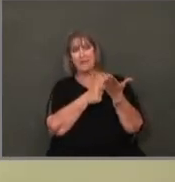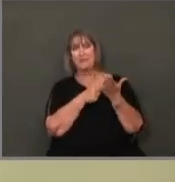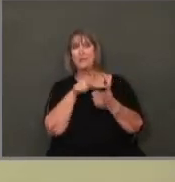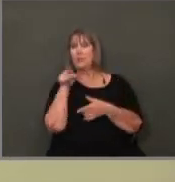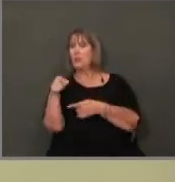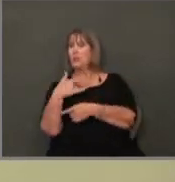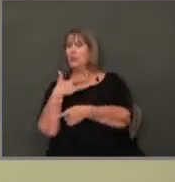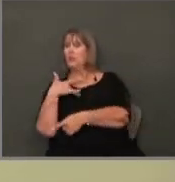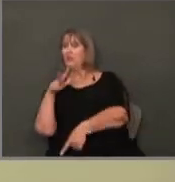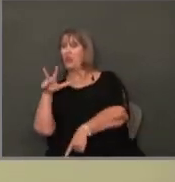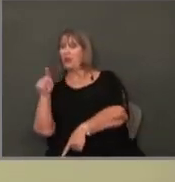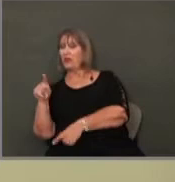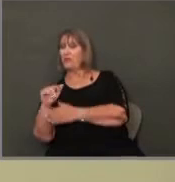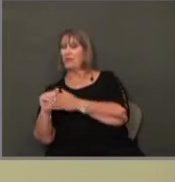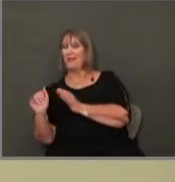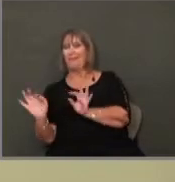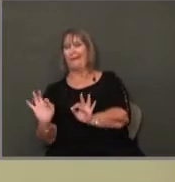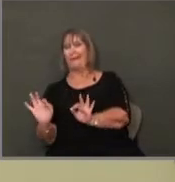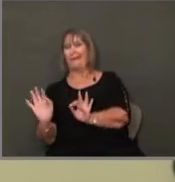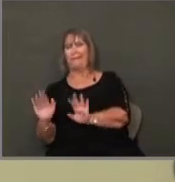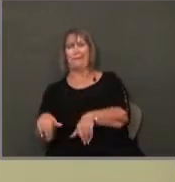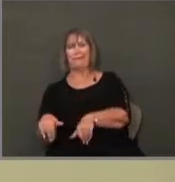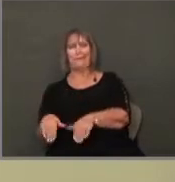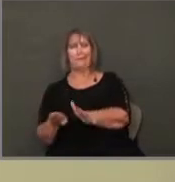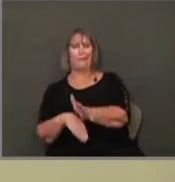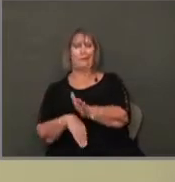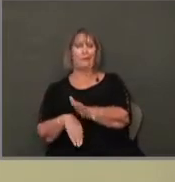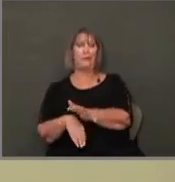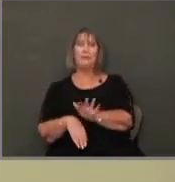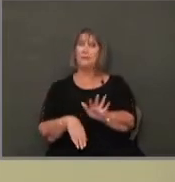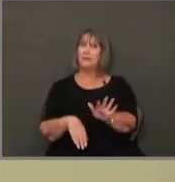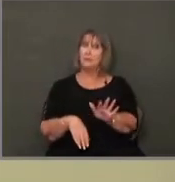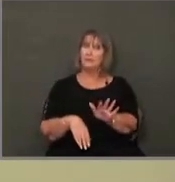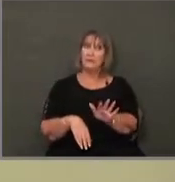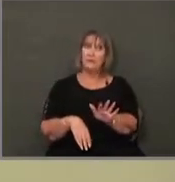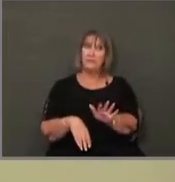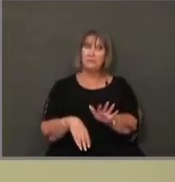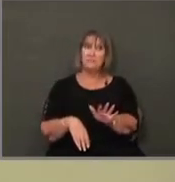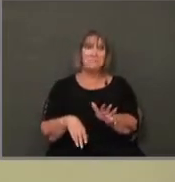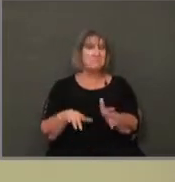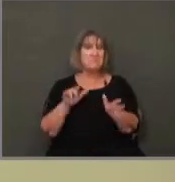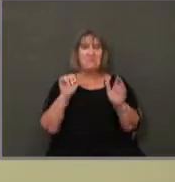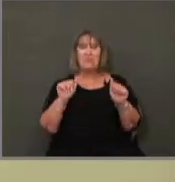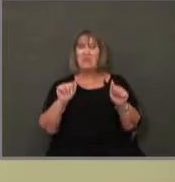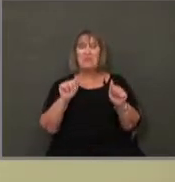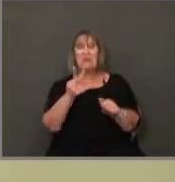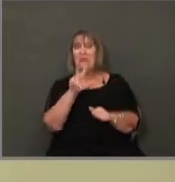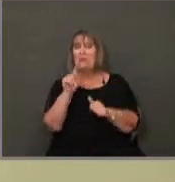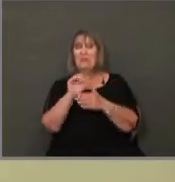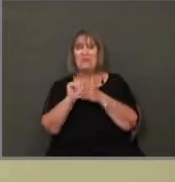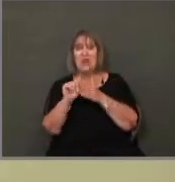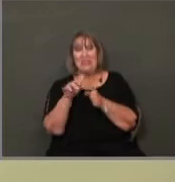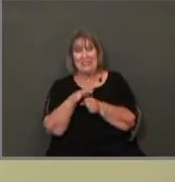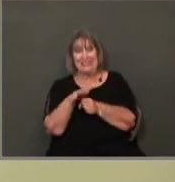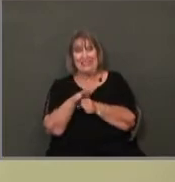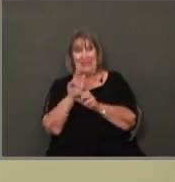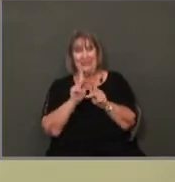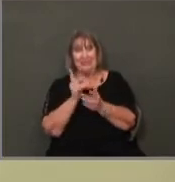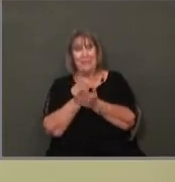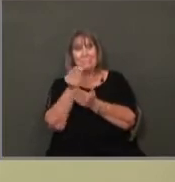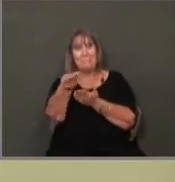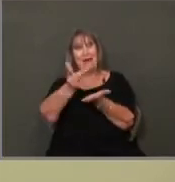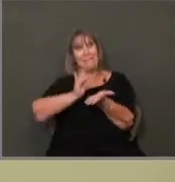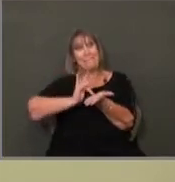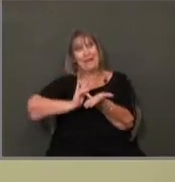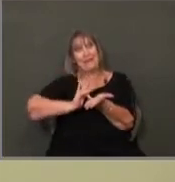be a lot of money to me, but $31 could be the difference between filling an insulin prescription, right, or not, for a person who's